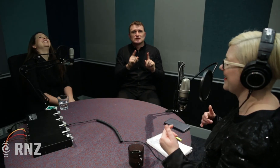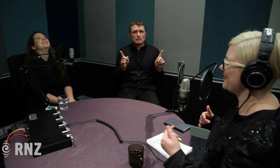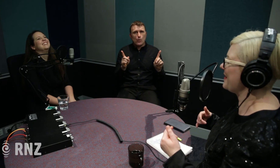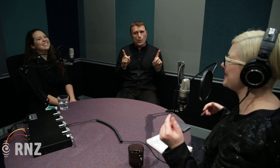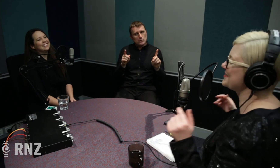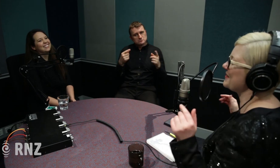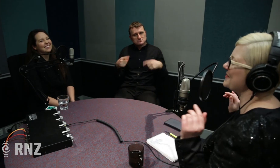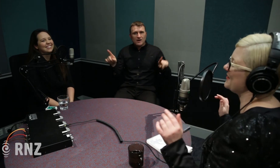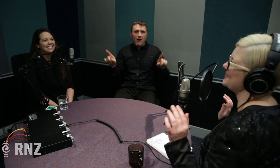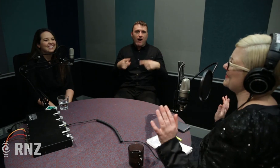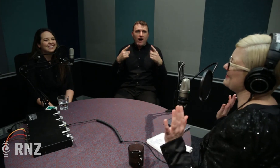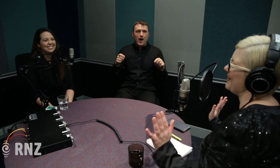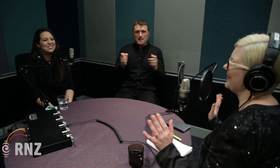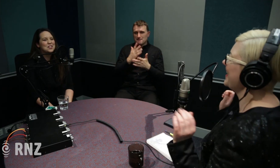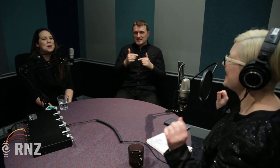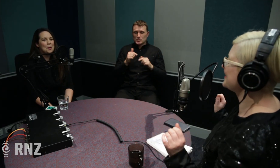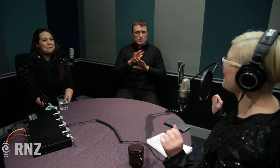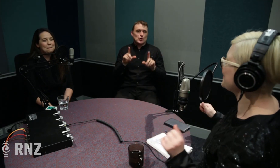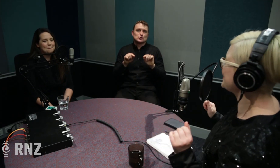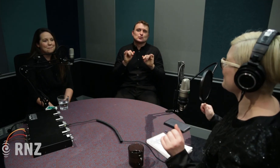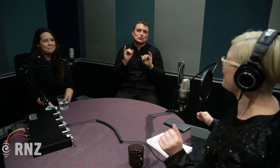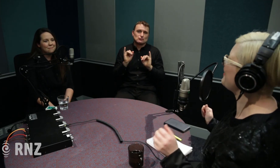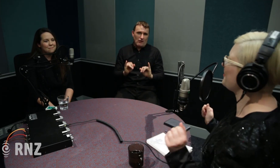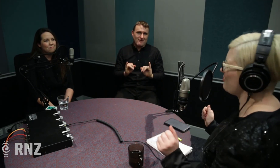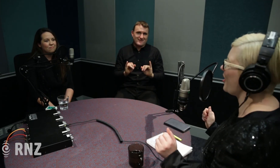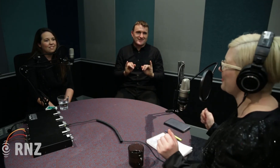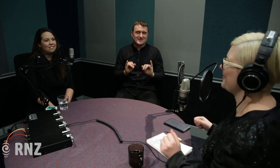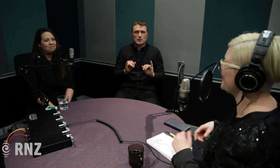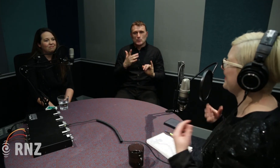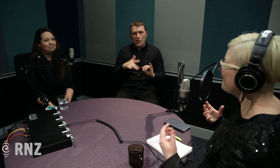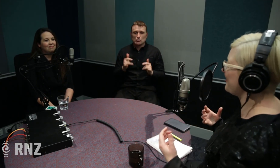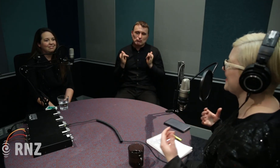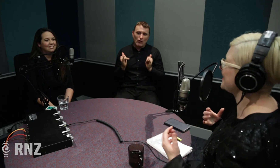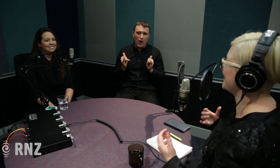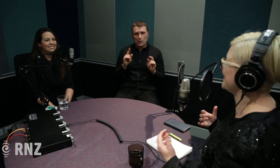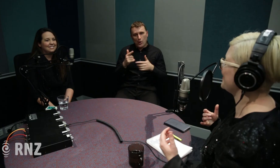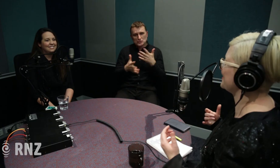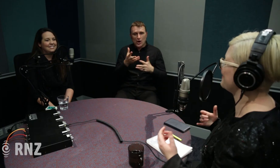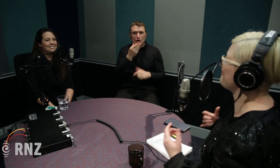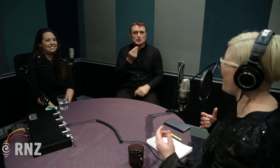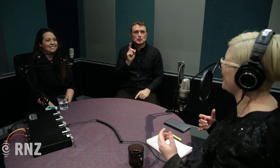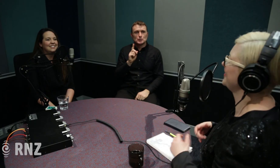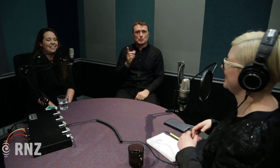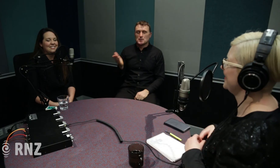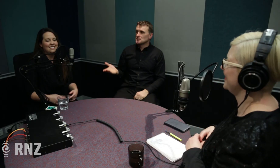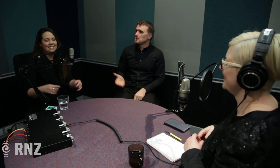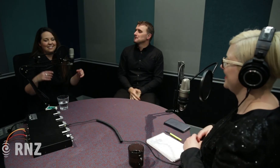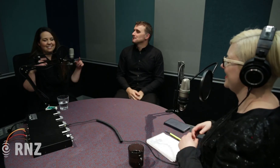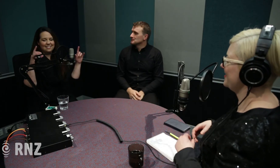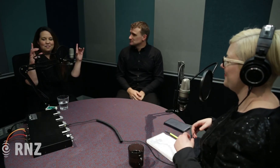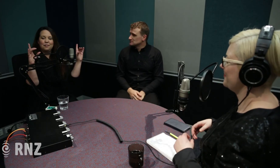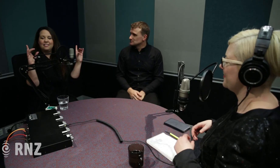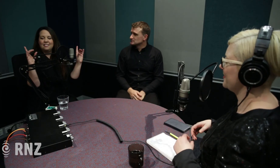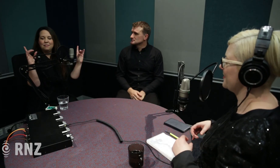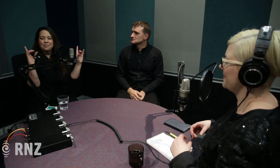me, making sure that we don't do this wrong, so when we want to rock, what are our signs that we do for rock? Okay,